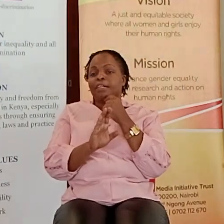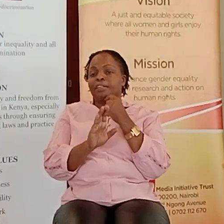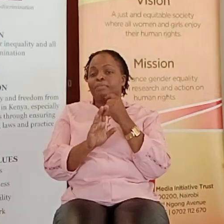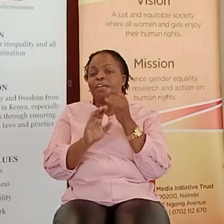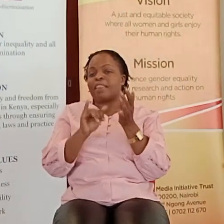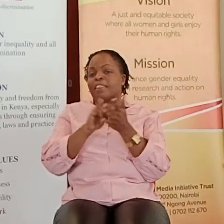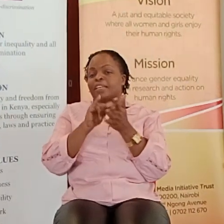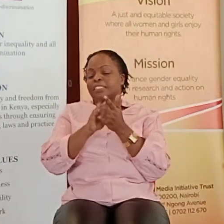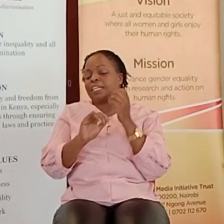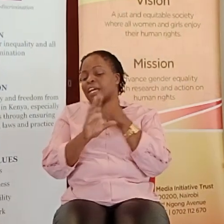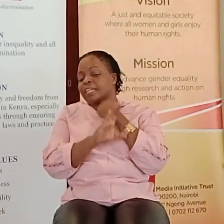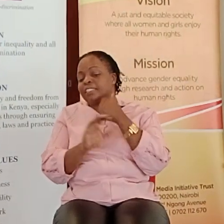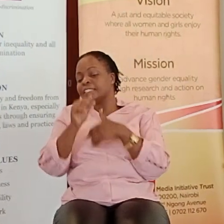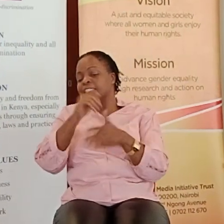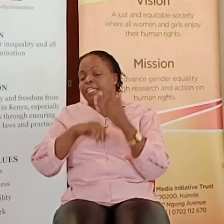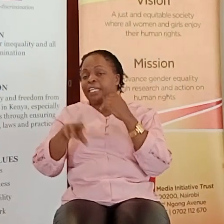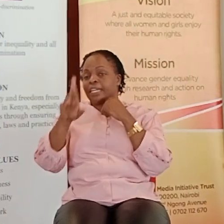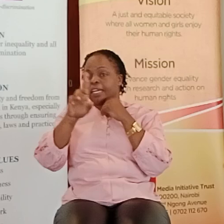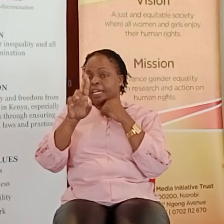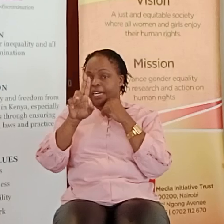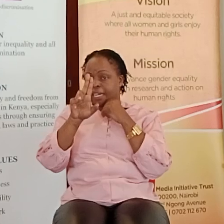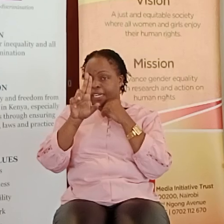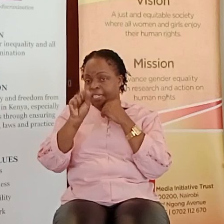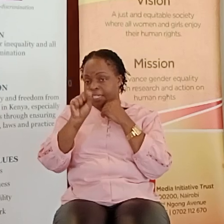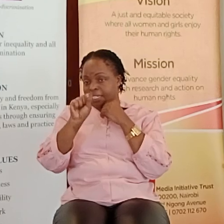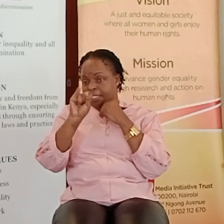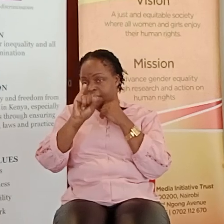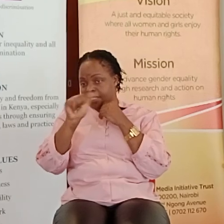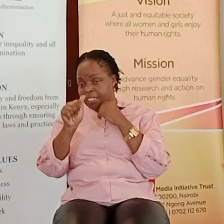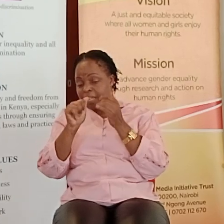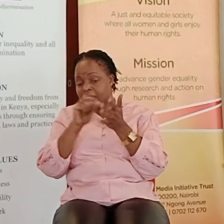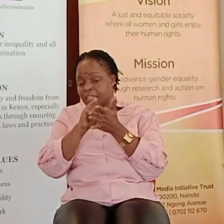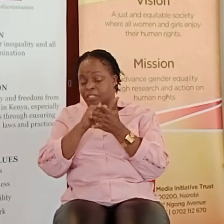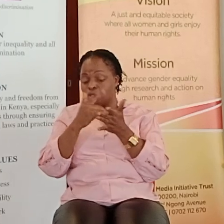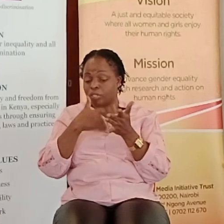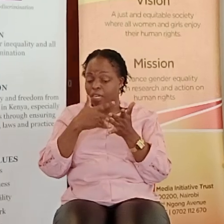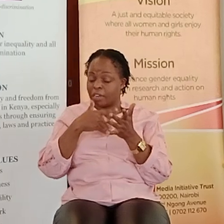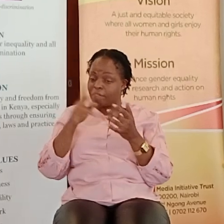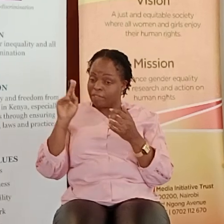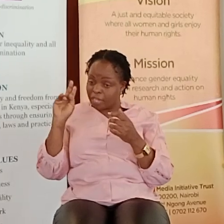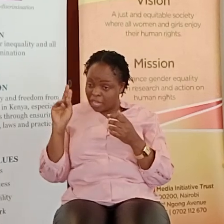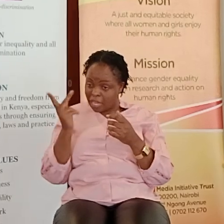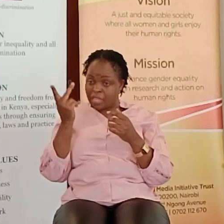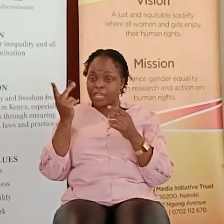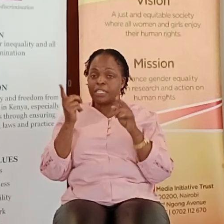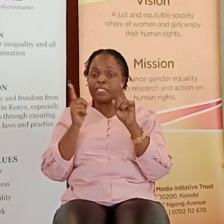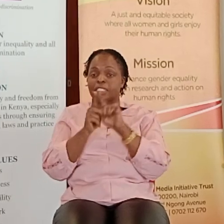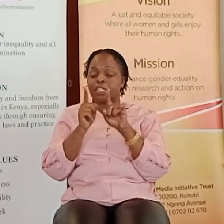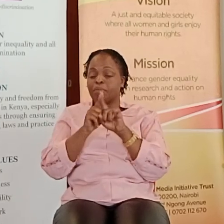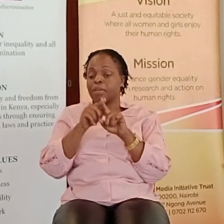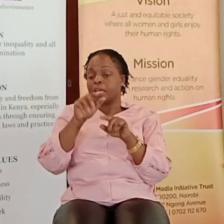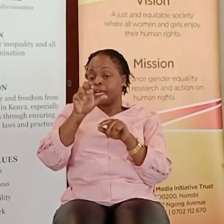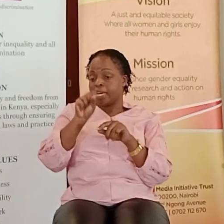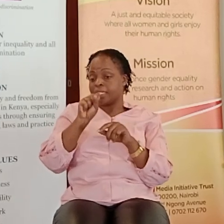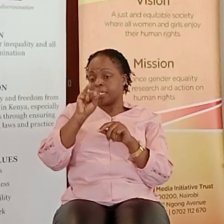that we have a delegation of Kenyans and that special interest group to go and